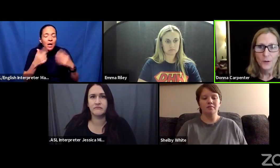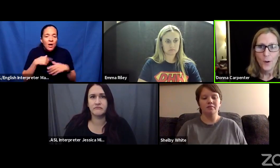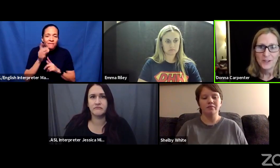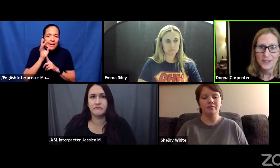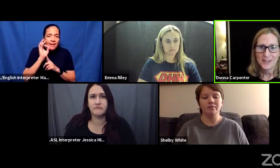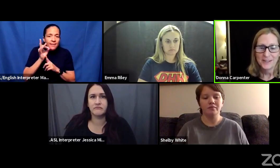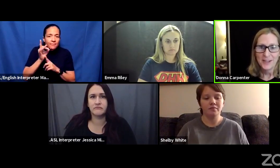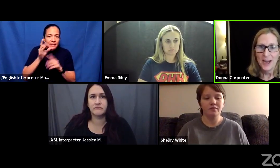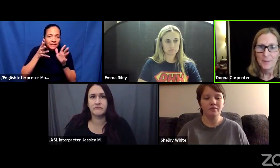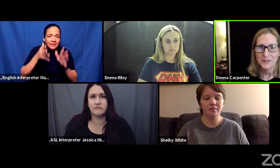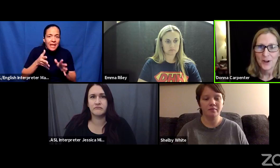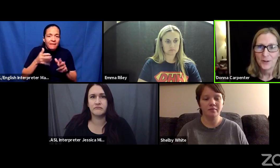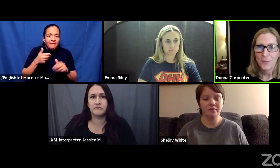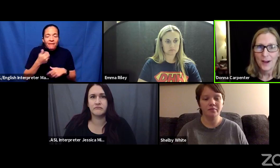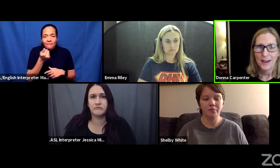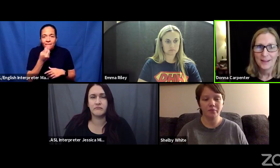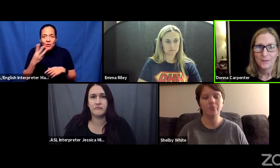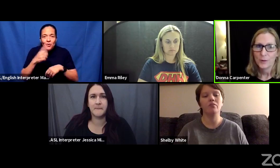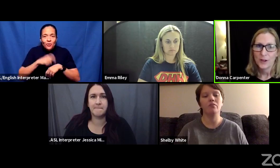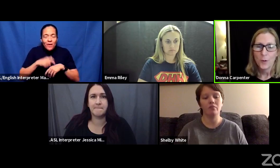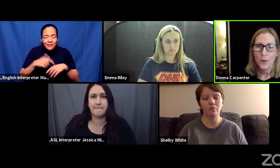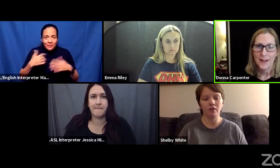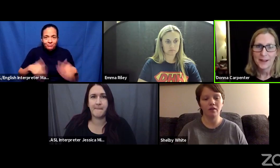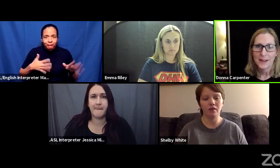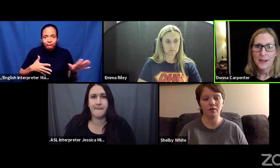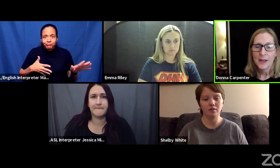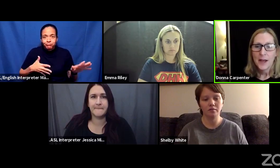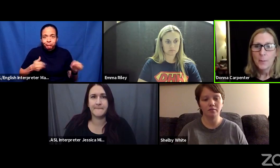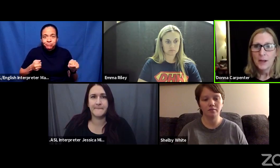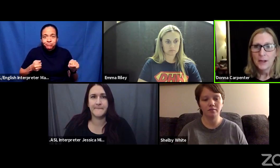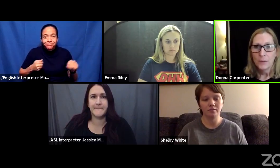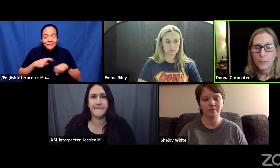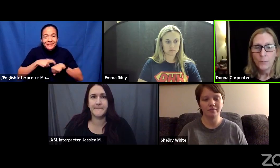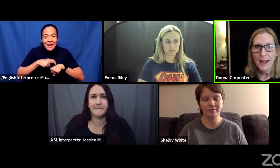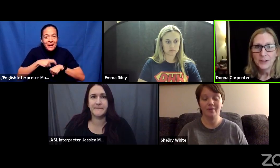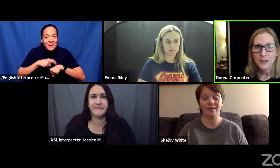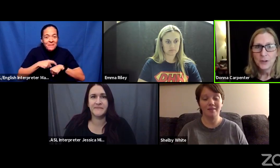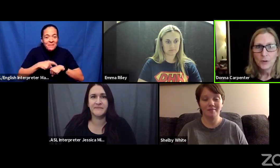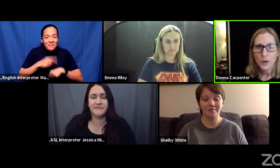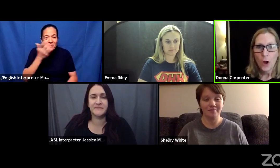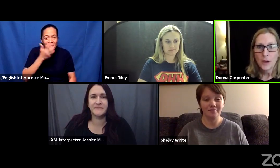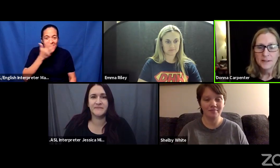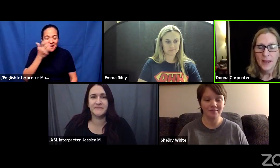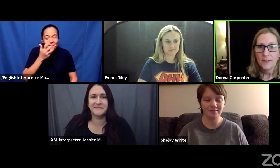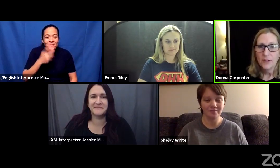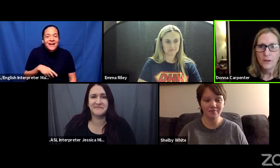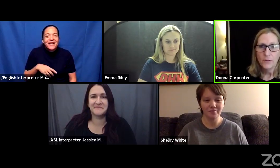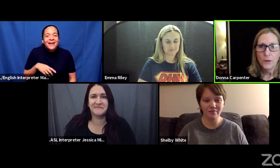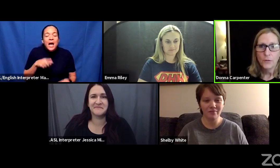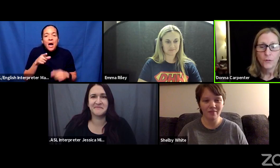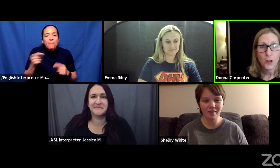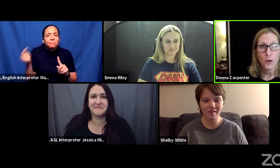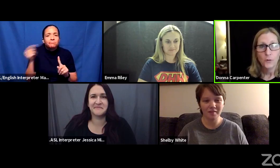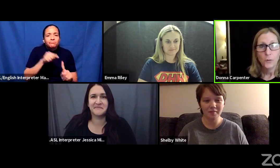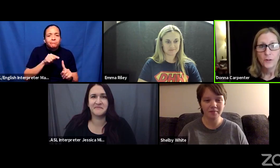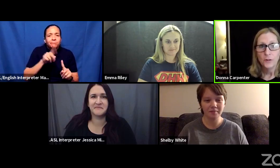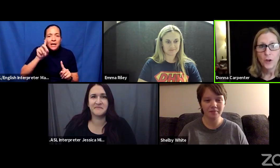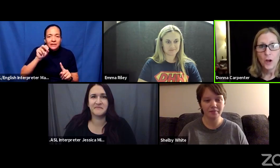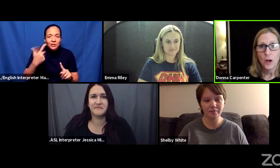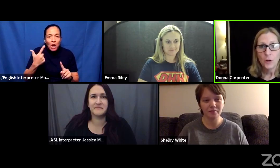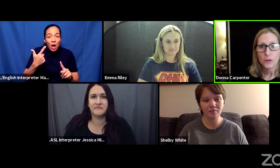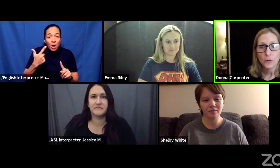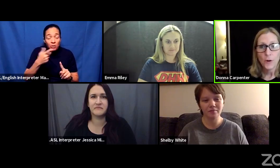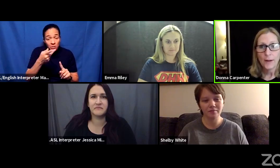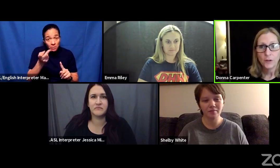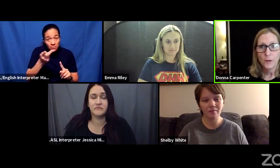a few questions. Time has gone by really quick. But back to your dogs, have either of you flown with